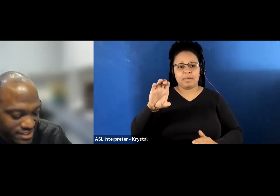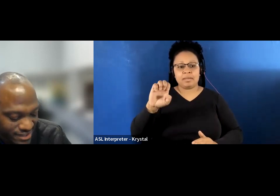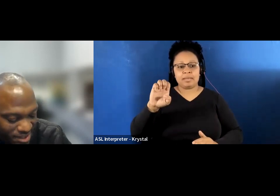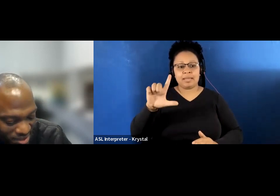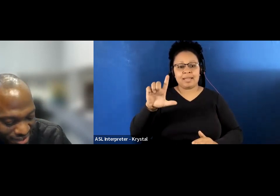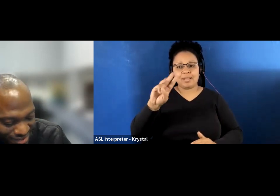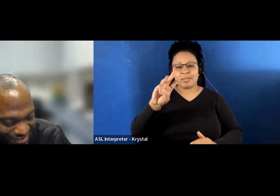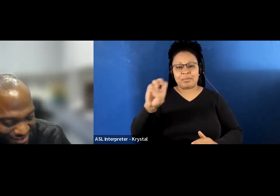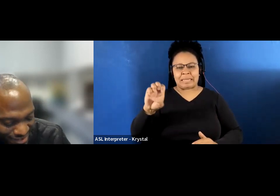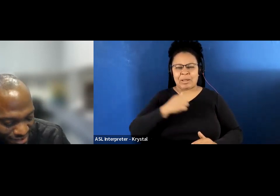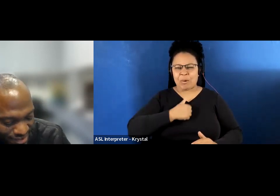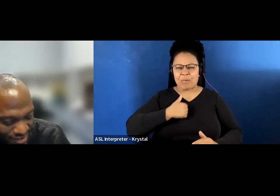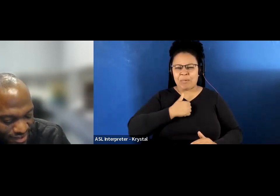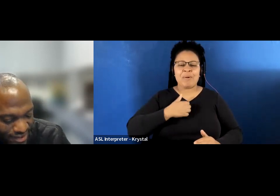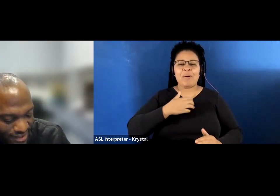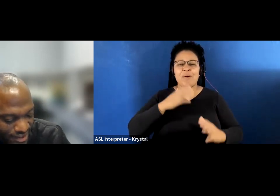Hope I said that right.